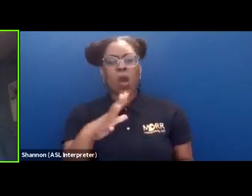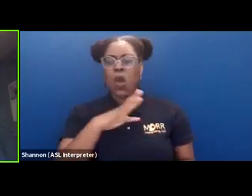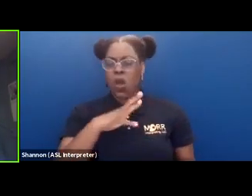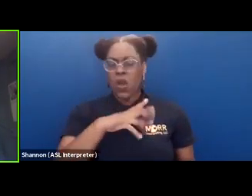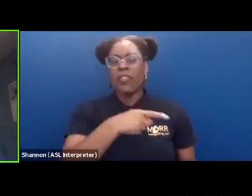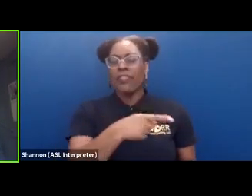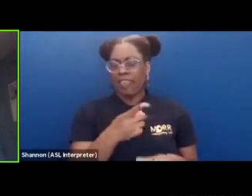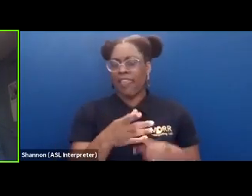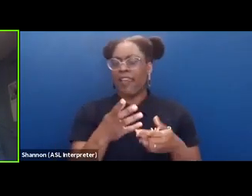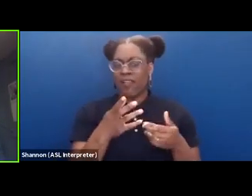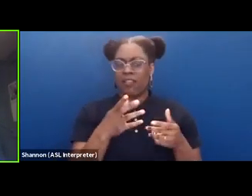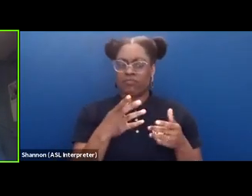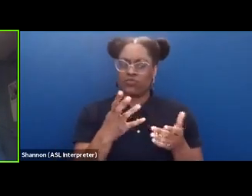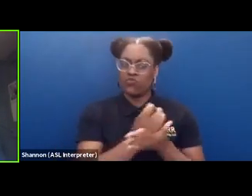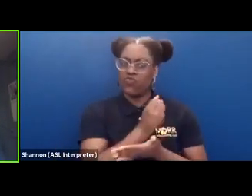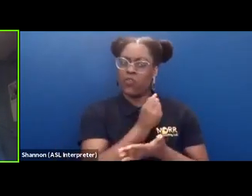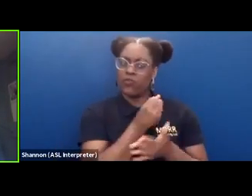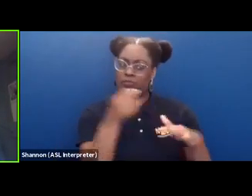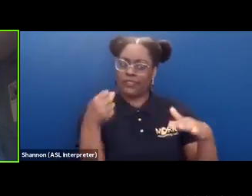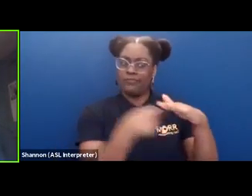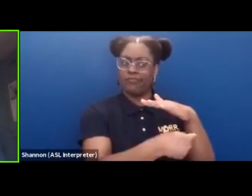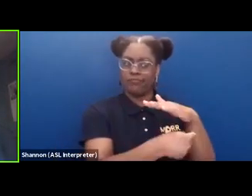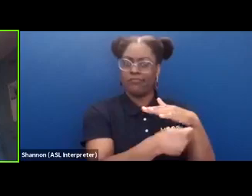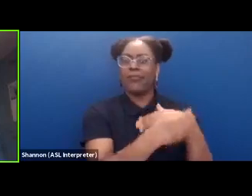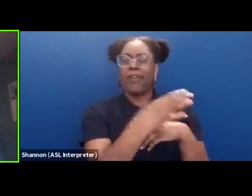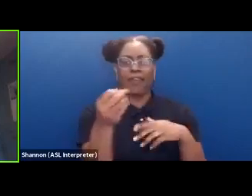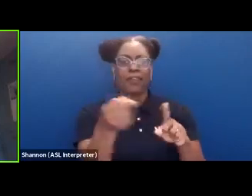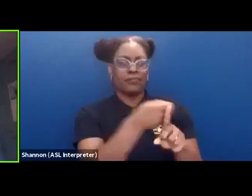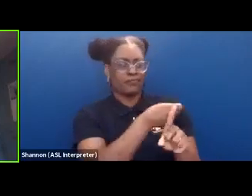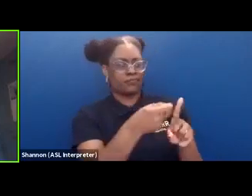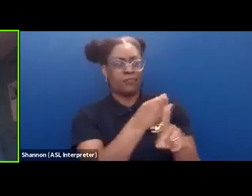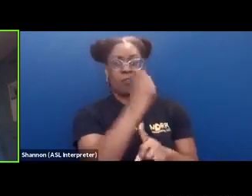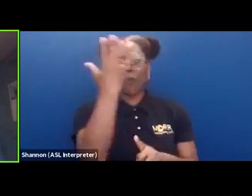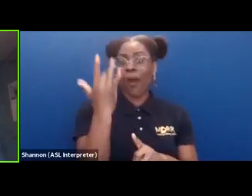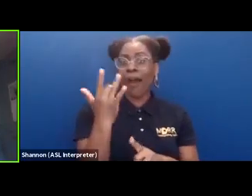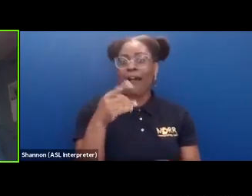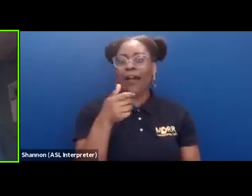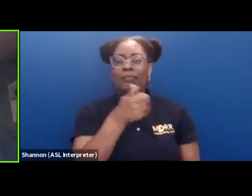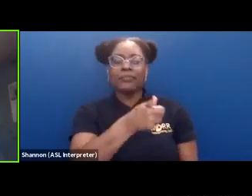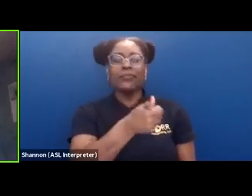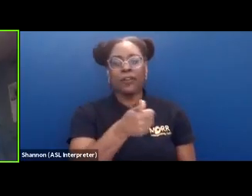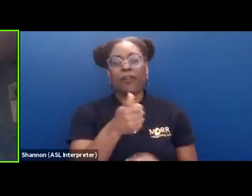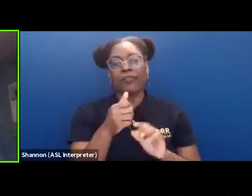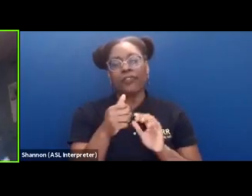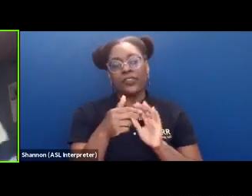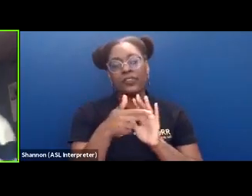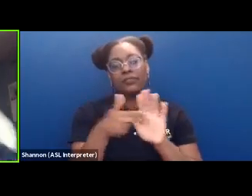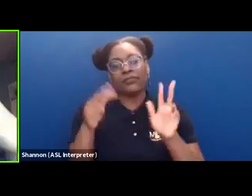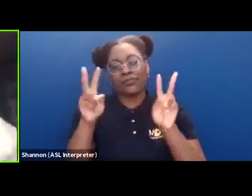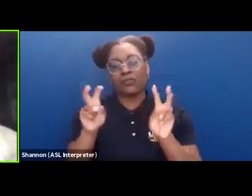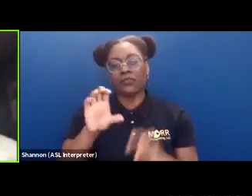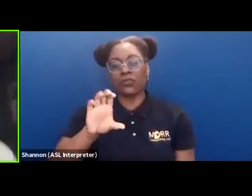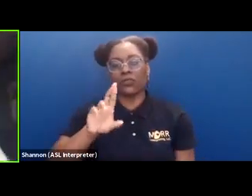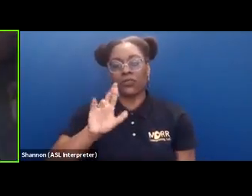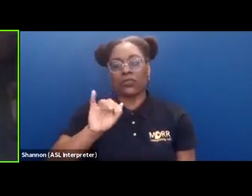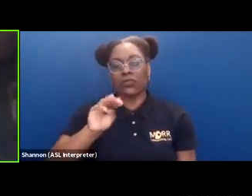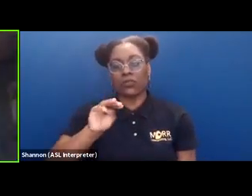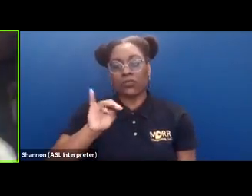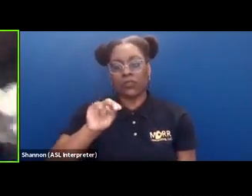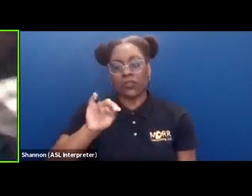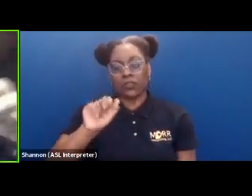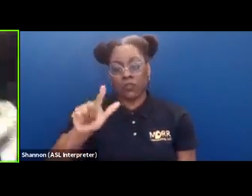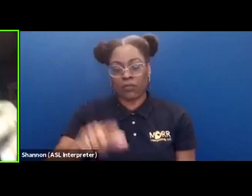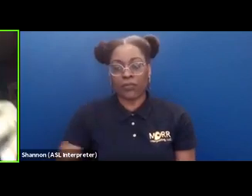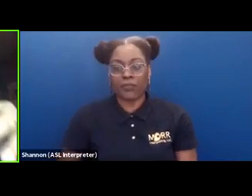that occurs. So in many ways, incarceration the experience of